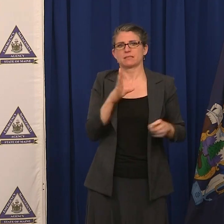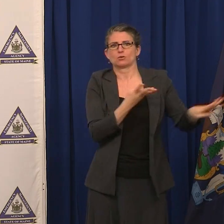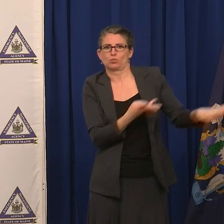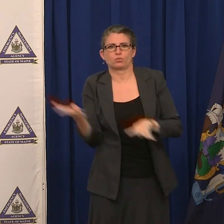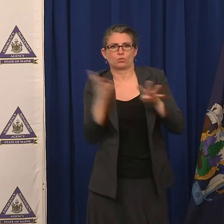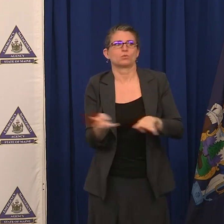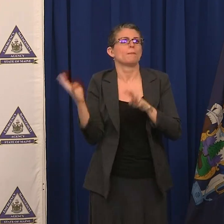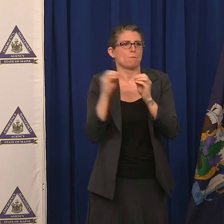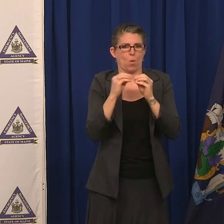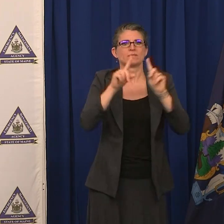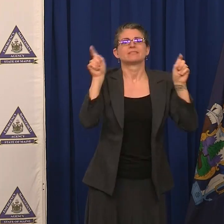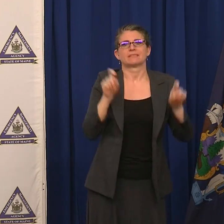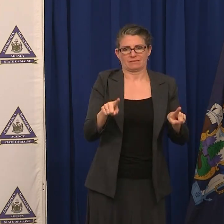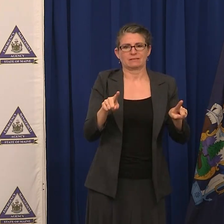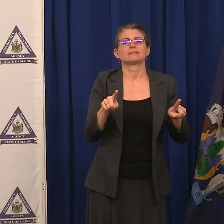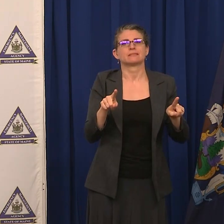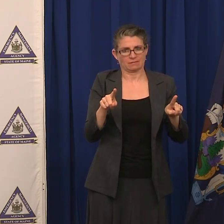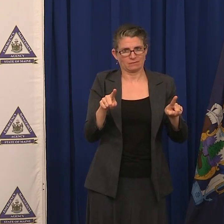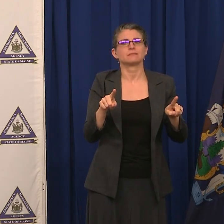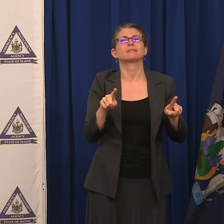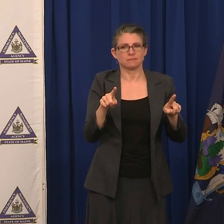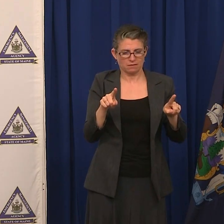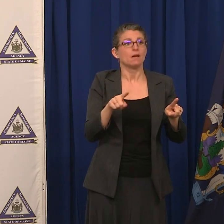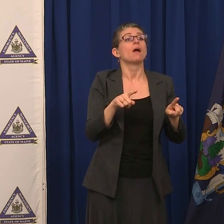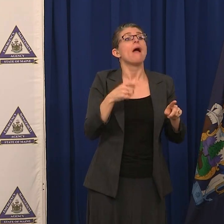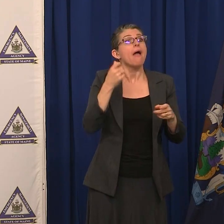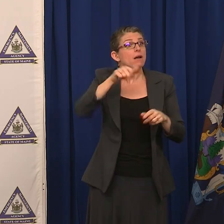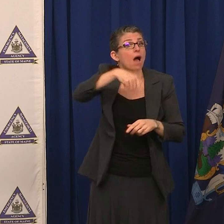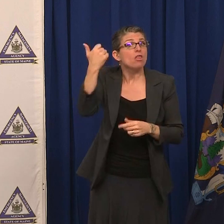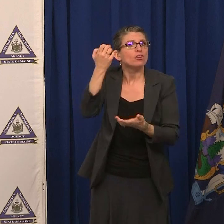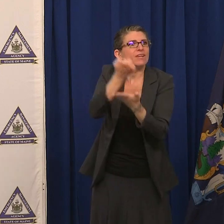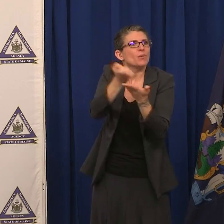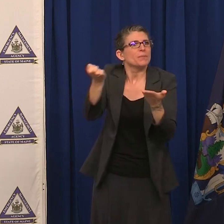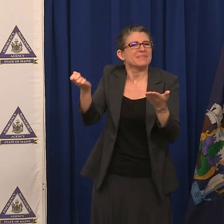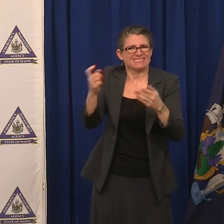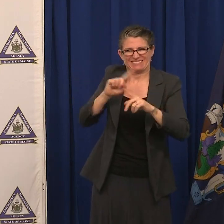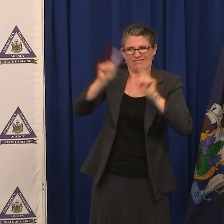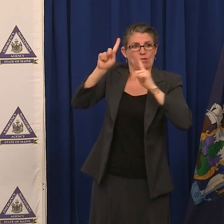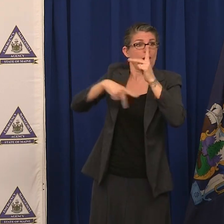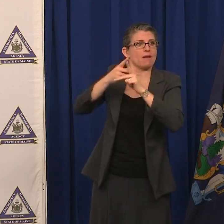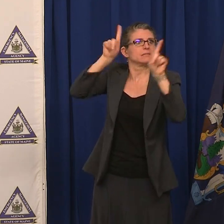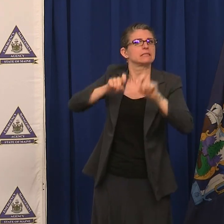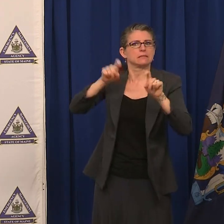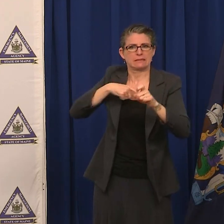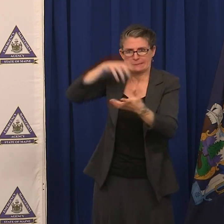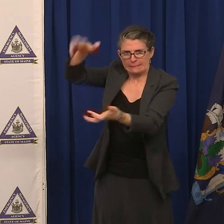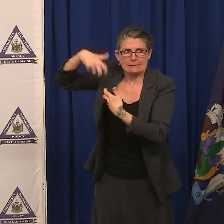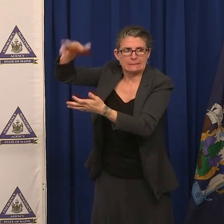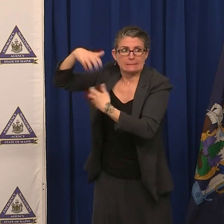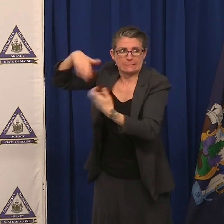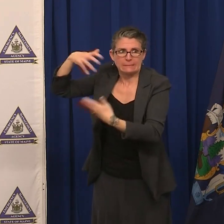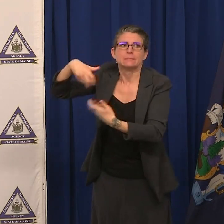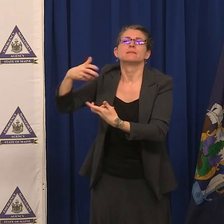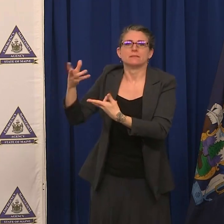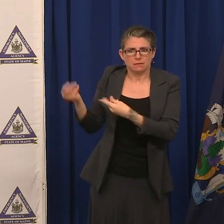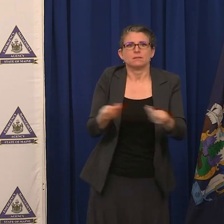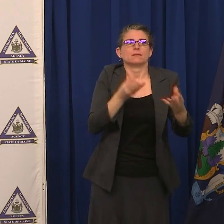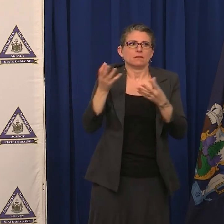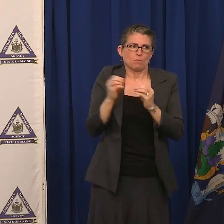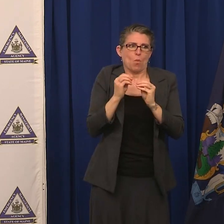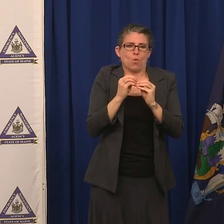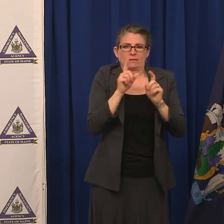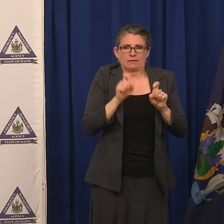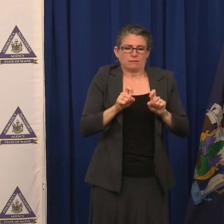piece of equipment that will help us conduct more tests and help us move away from our existing